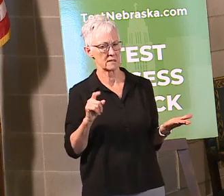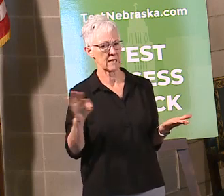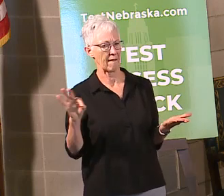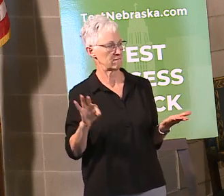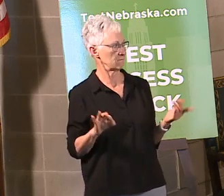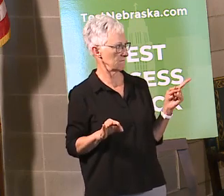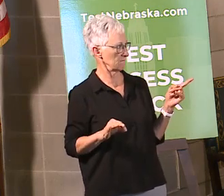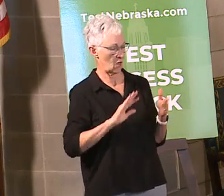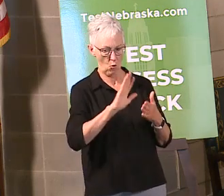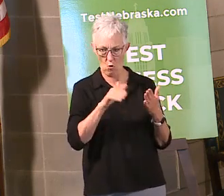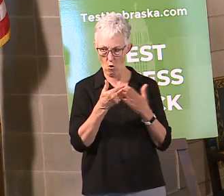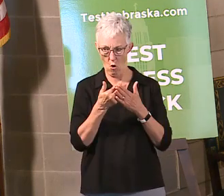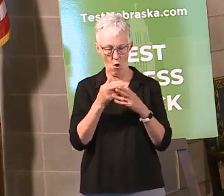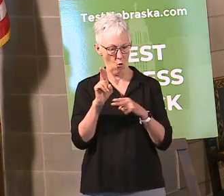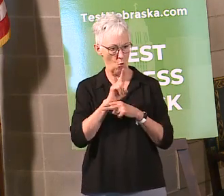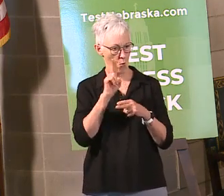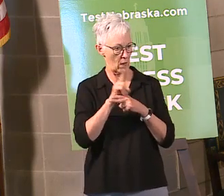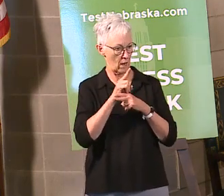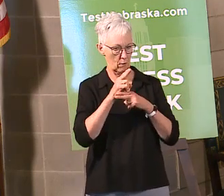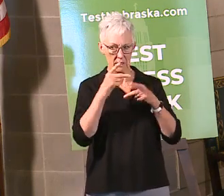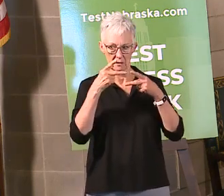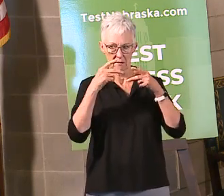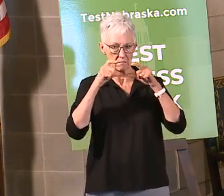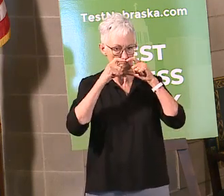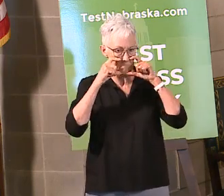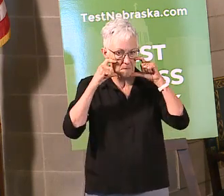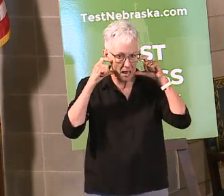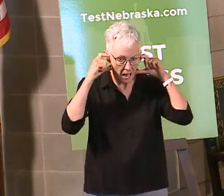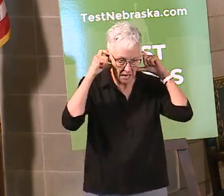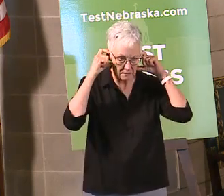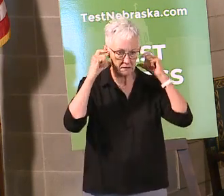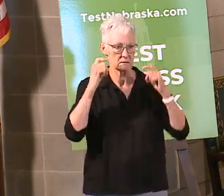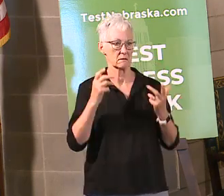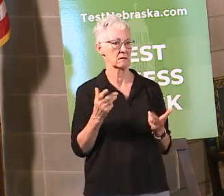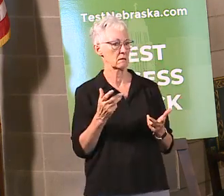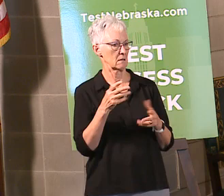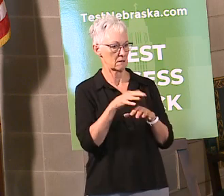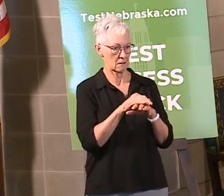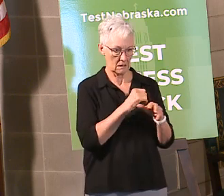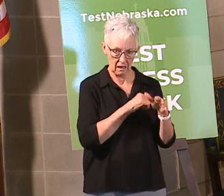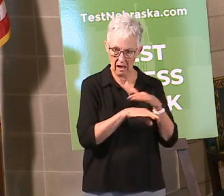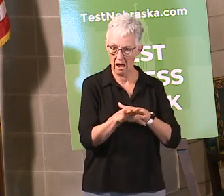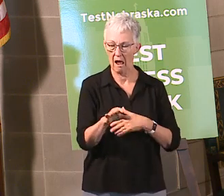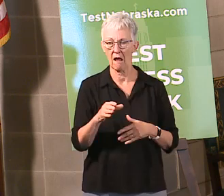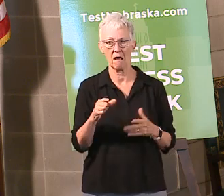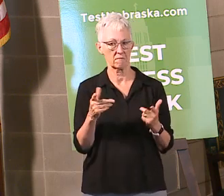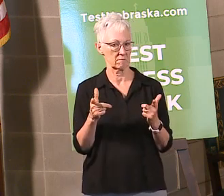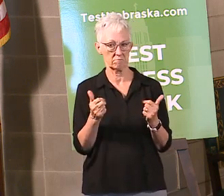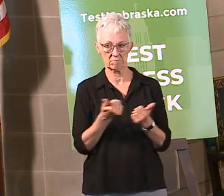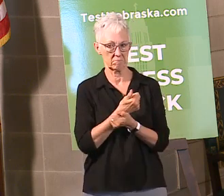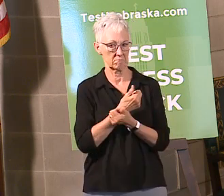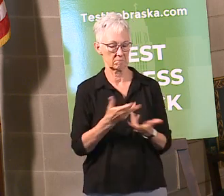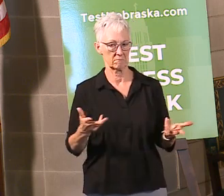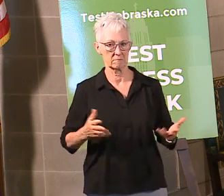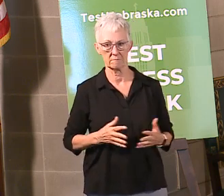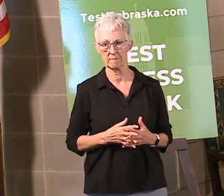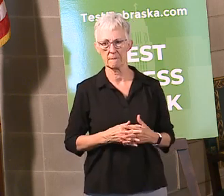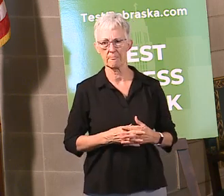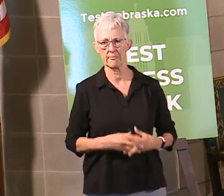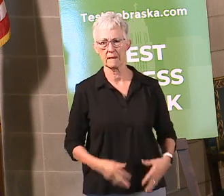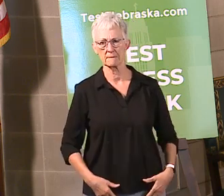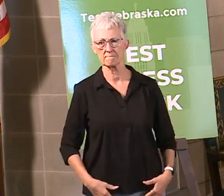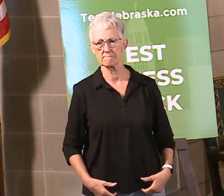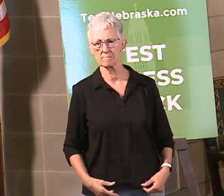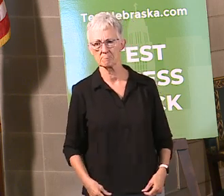masks. I think everything was done, cashier was wearing masks. I think everybody was doing it appropriately. Brandon? And a follow-up on that, we